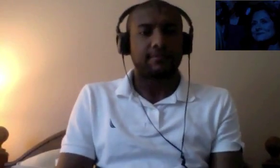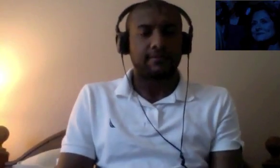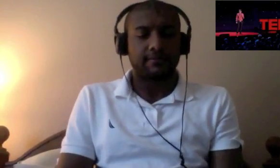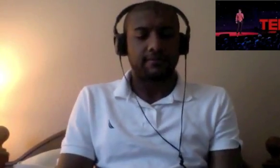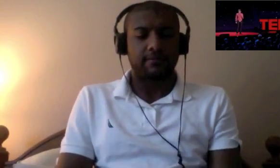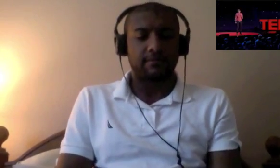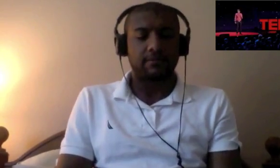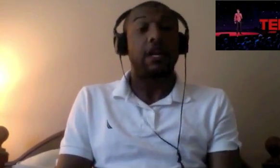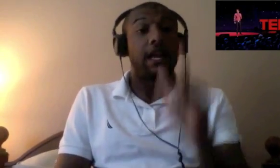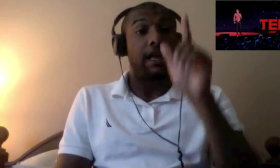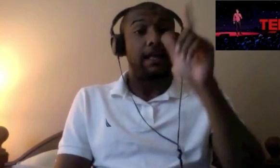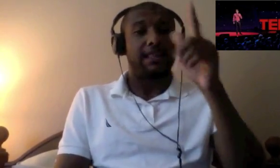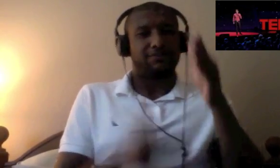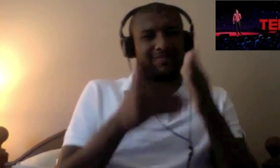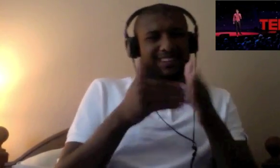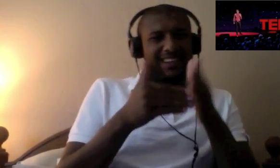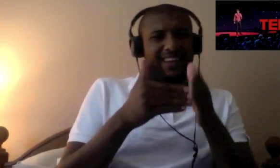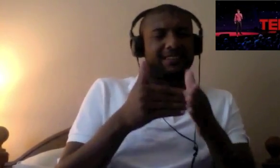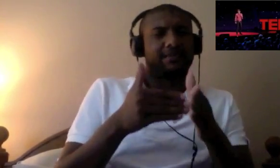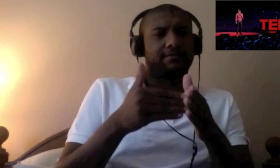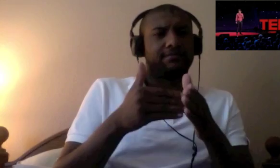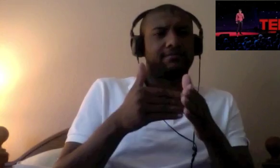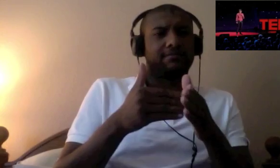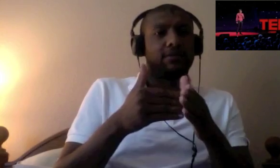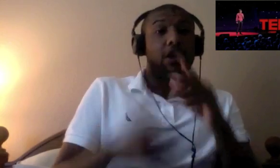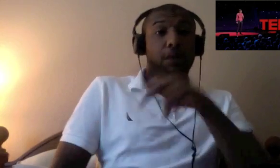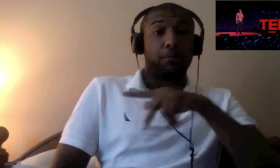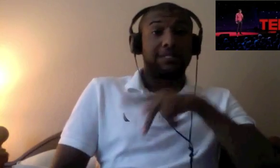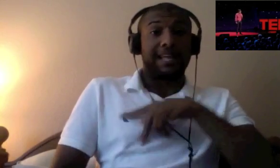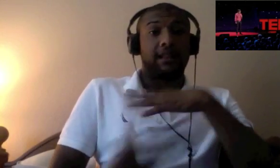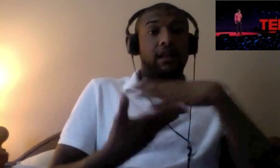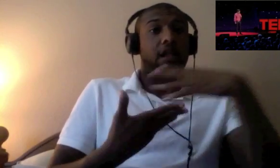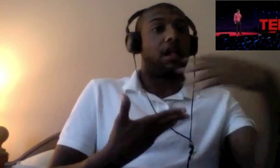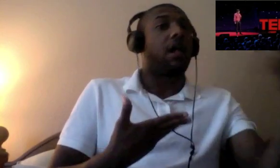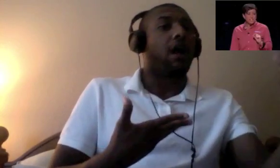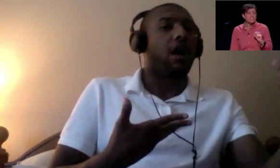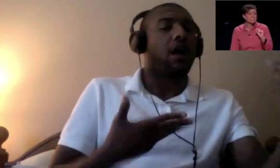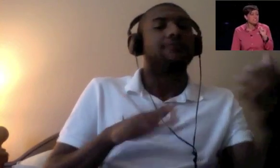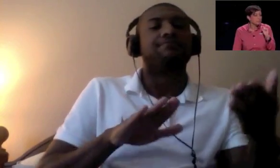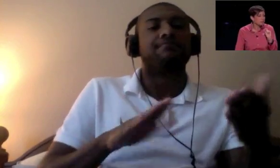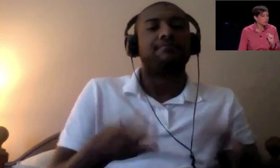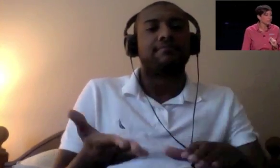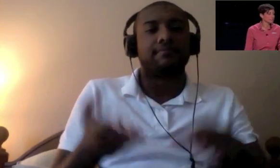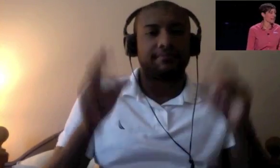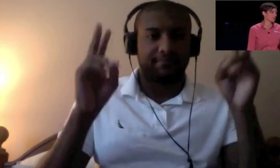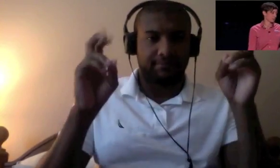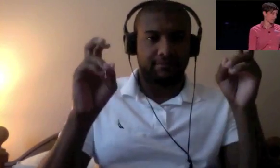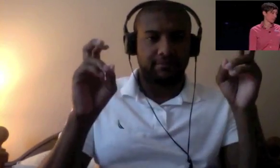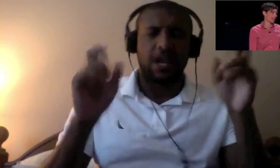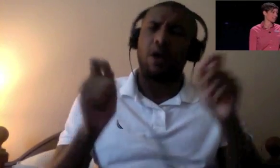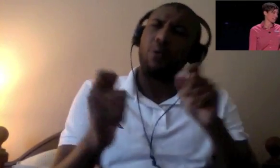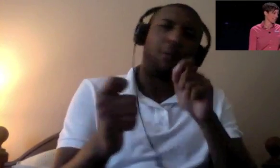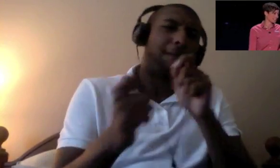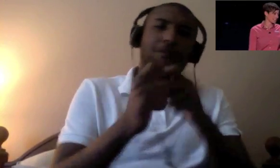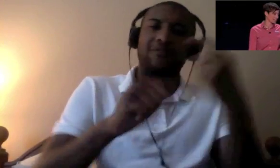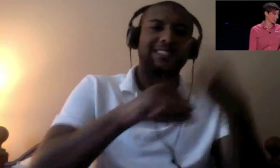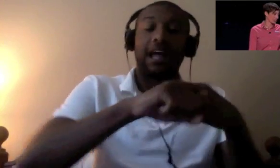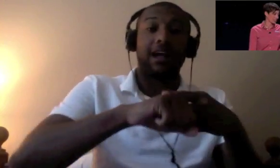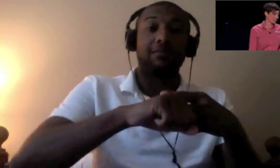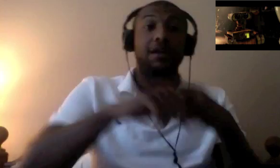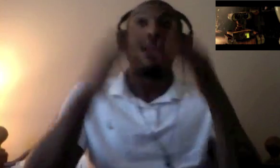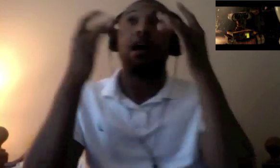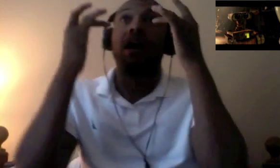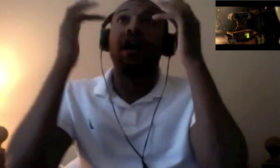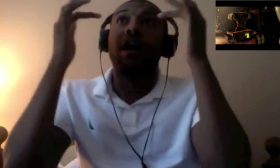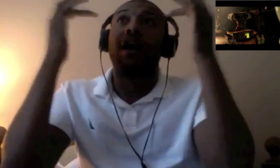Later in the movie, towards the end, Wally loses his personality, essentially going dead. This is the perfect time to bring back that glassy-eyed